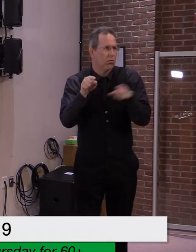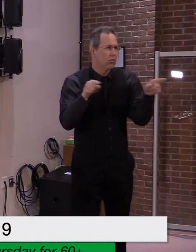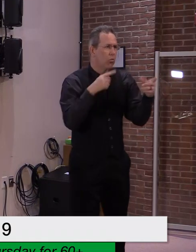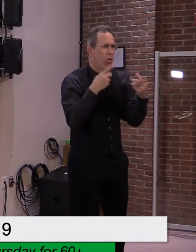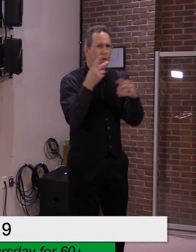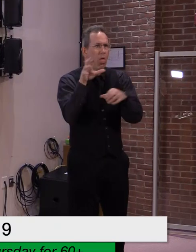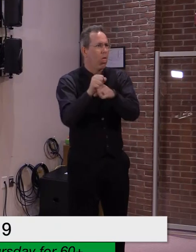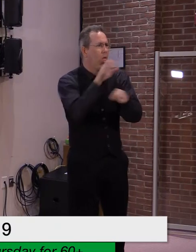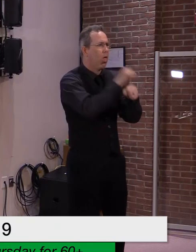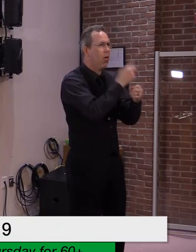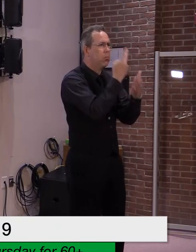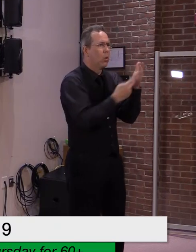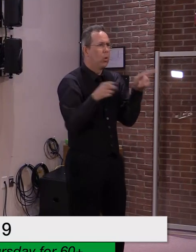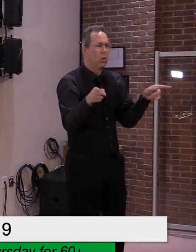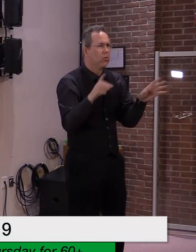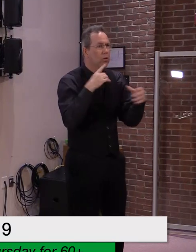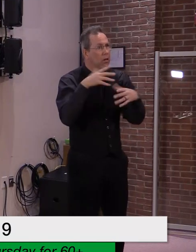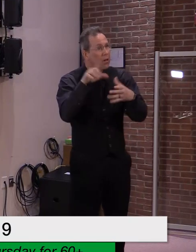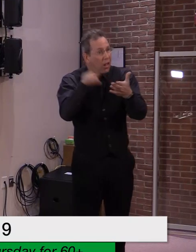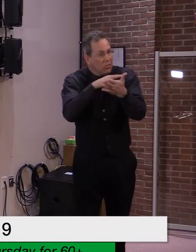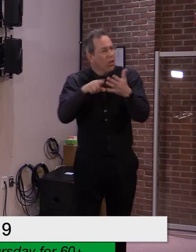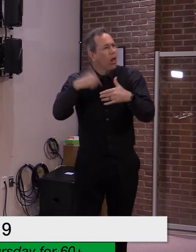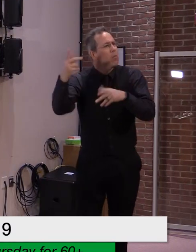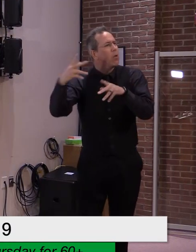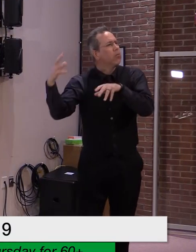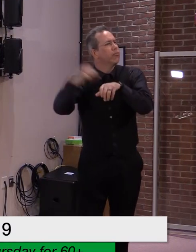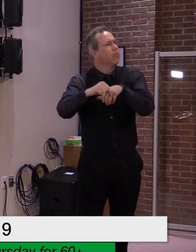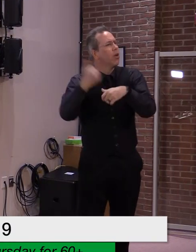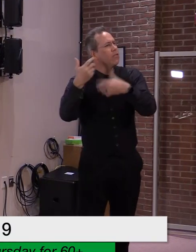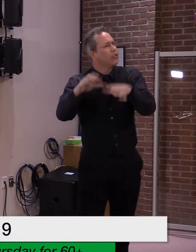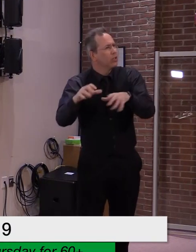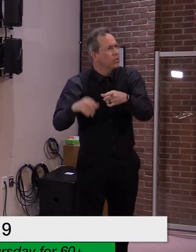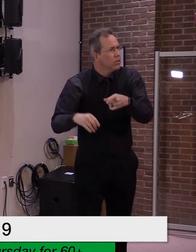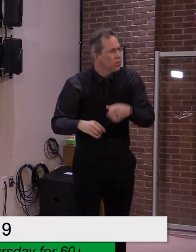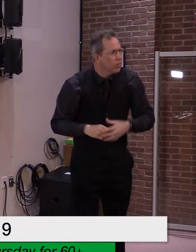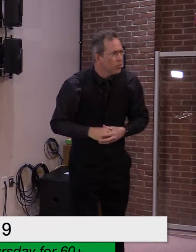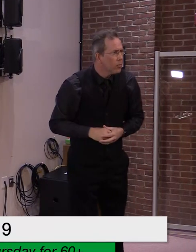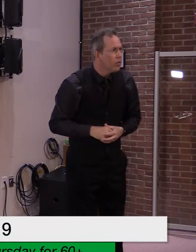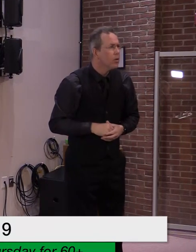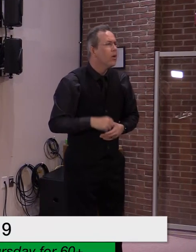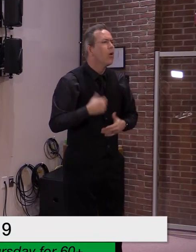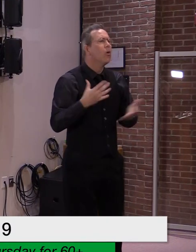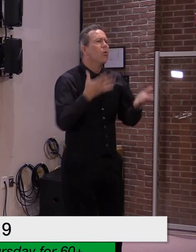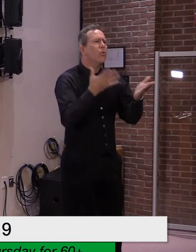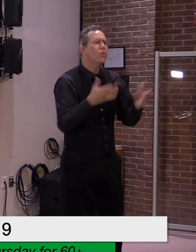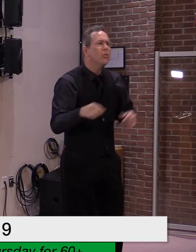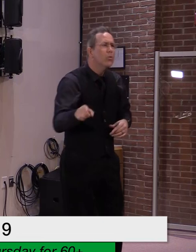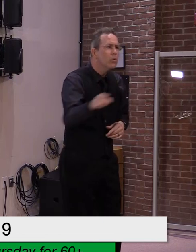I encourage everyone to go ahead and create an account online at